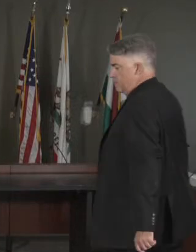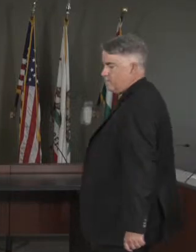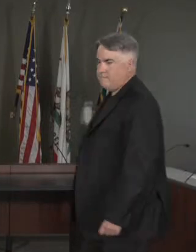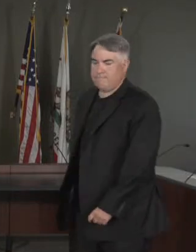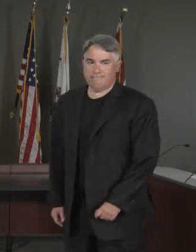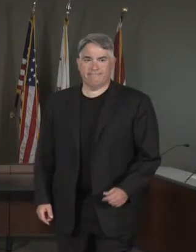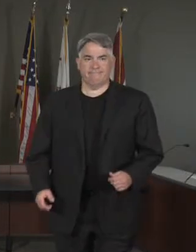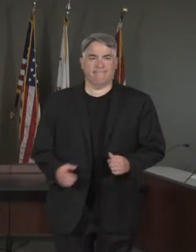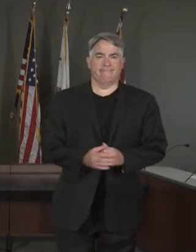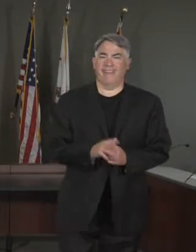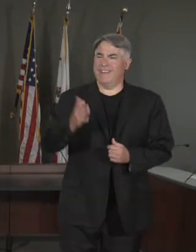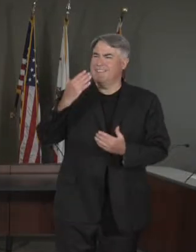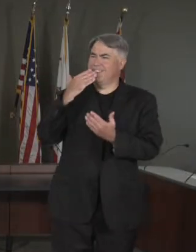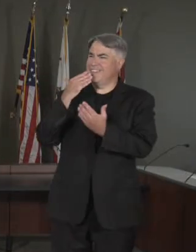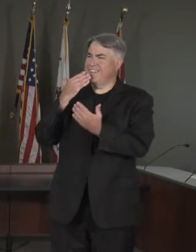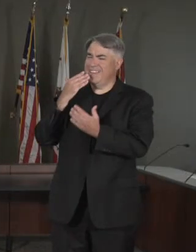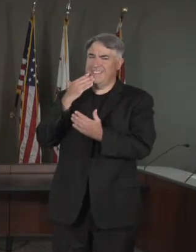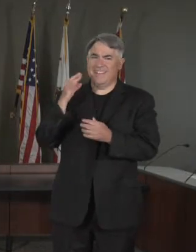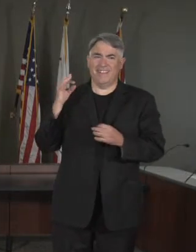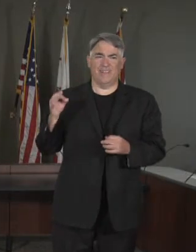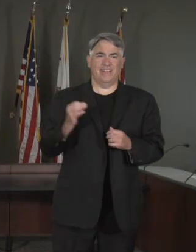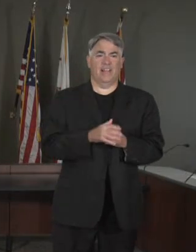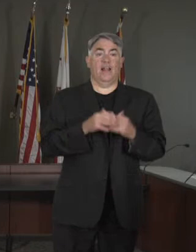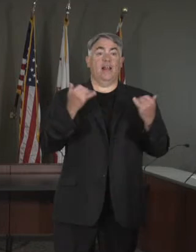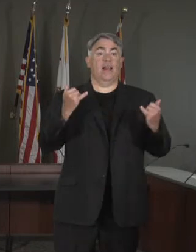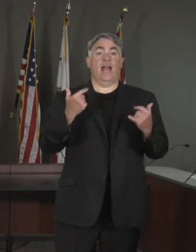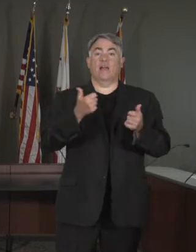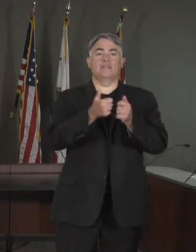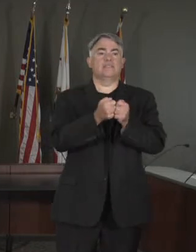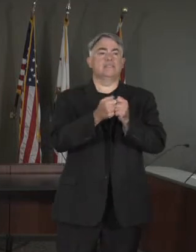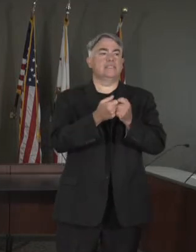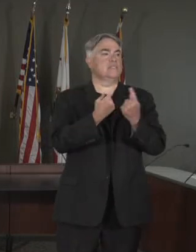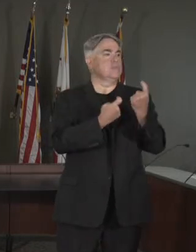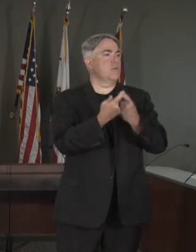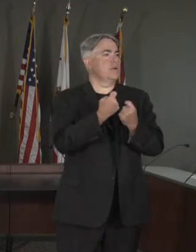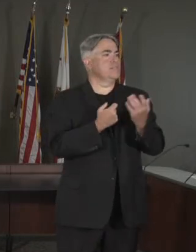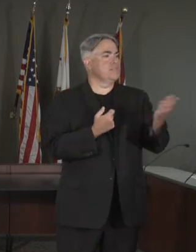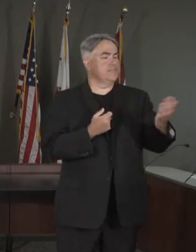Thank you, Vice Chair Vargas. We'll now go to our text-in questions.